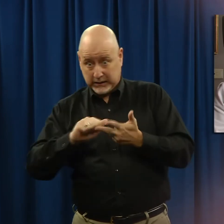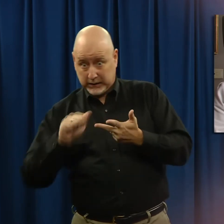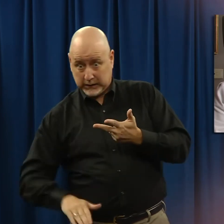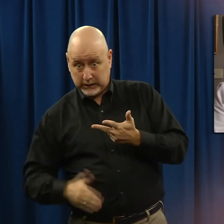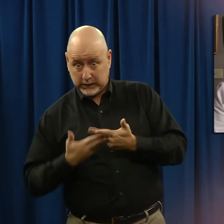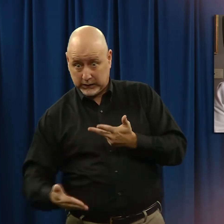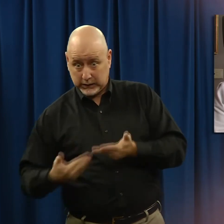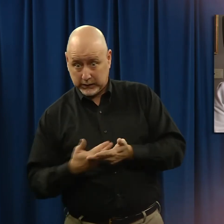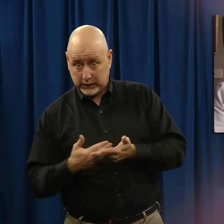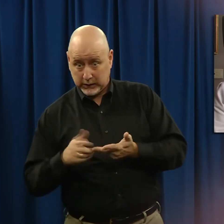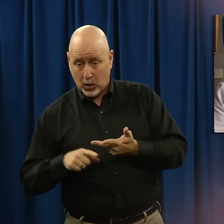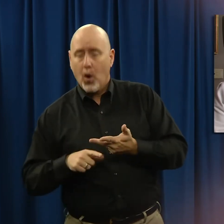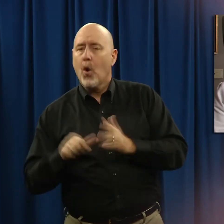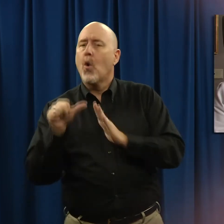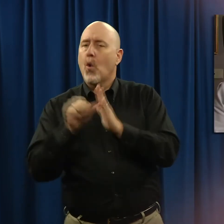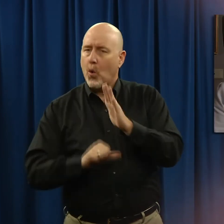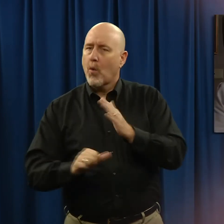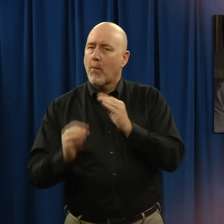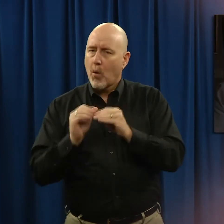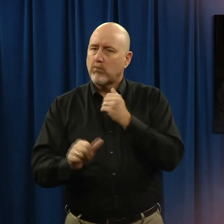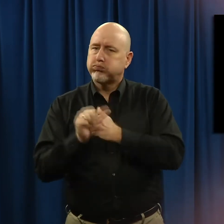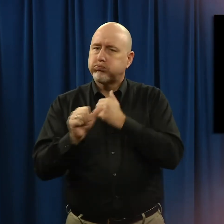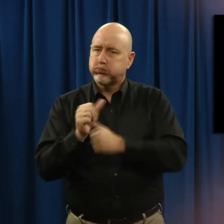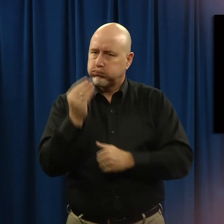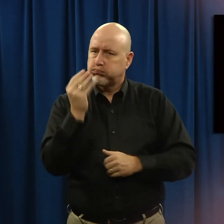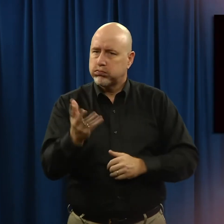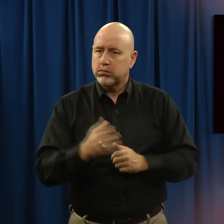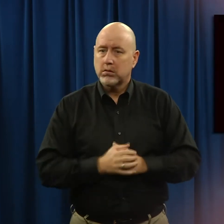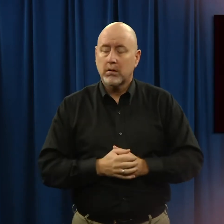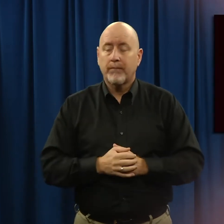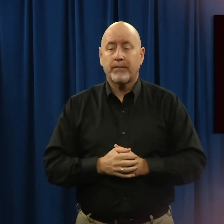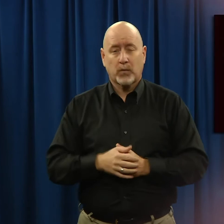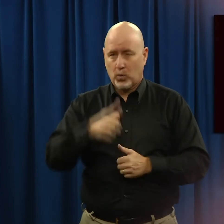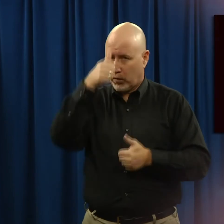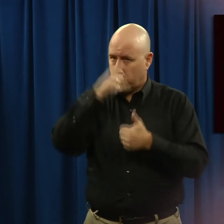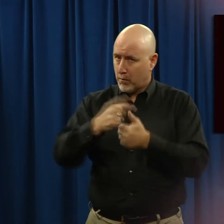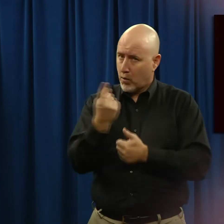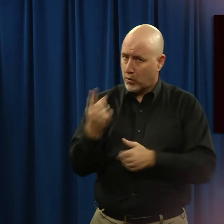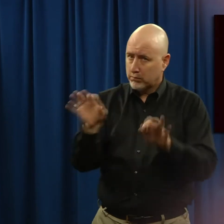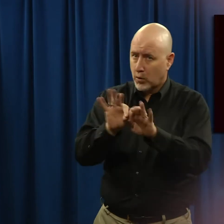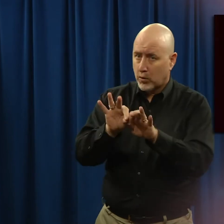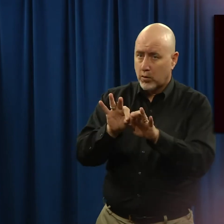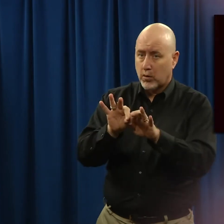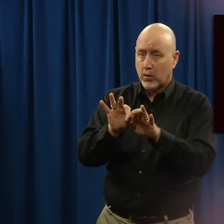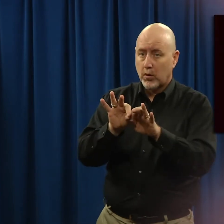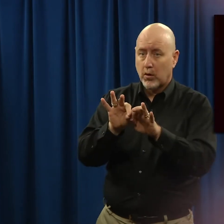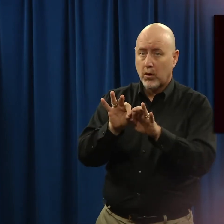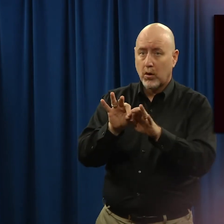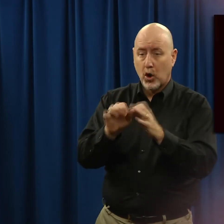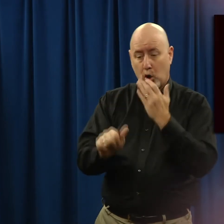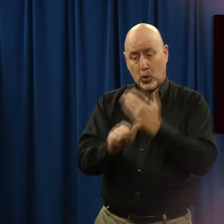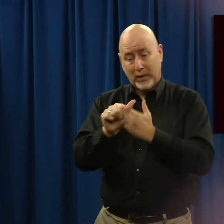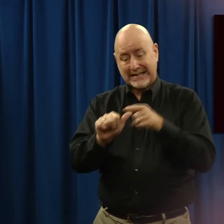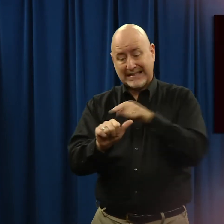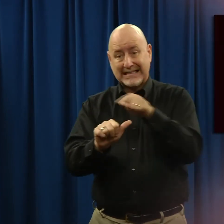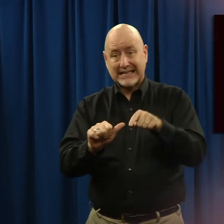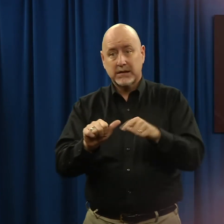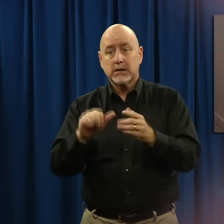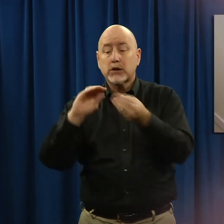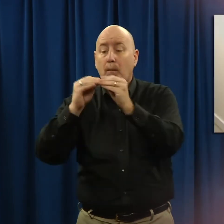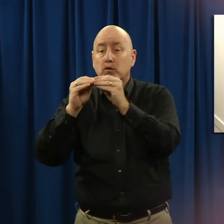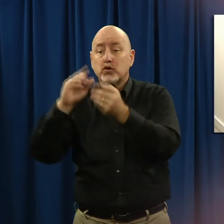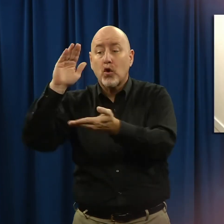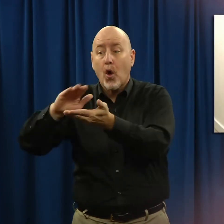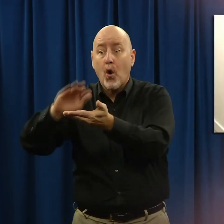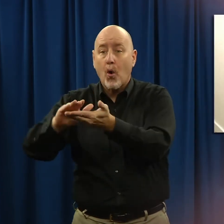significant surgical risk there. A very important point to remember is that while the occurrence of these risks may not be significantly